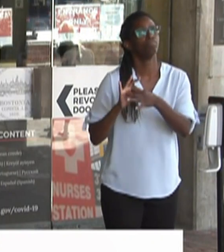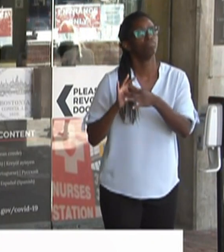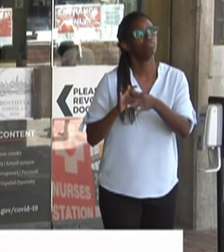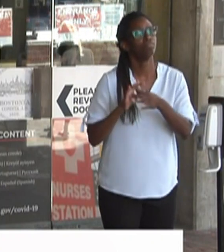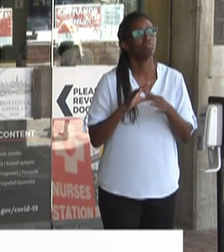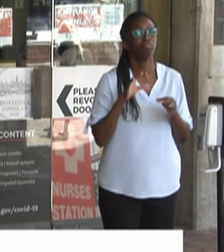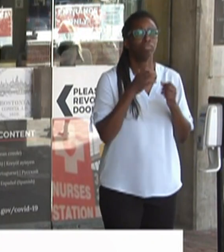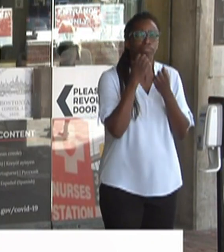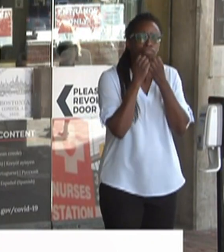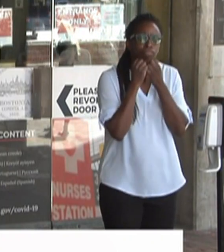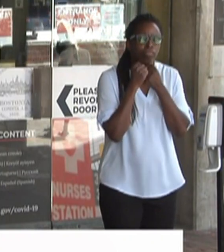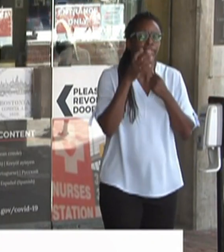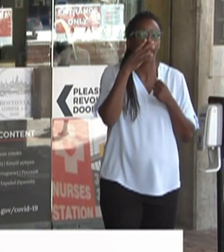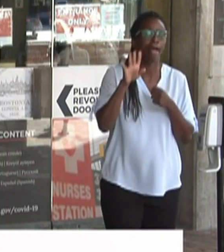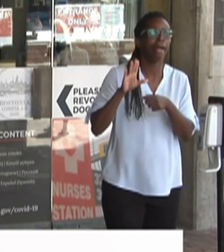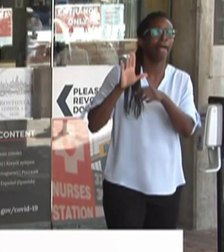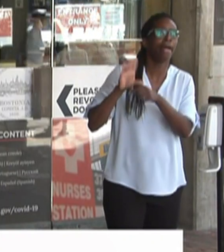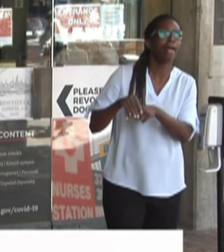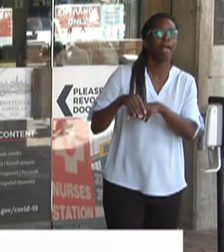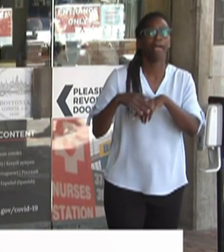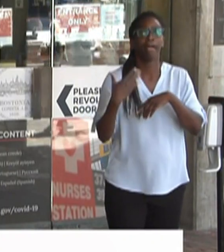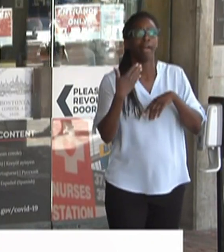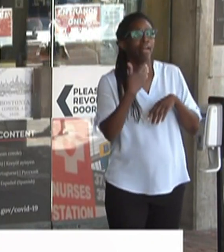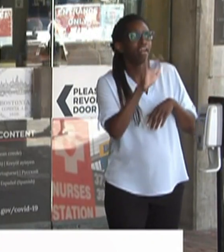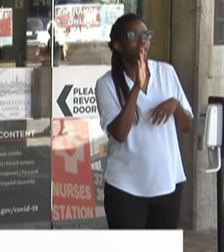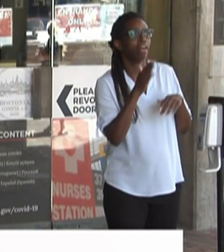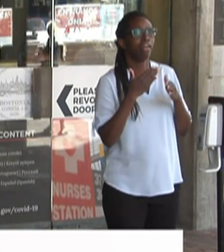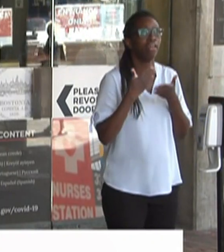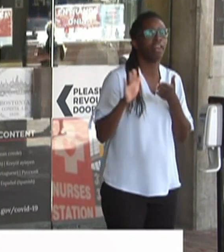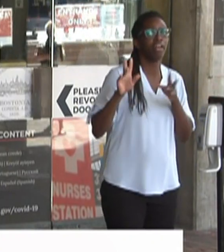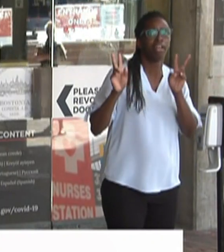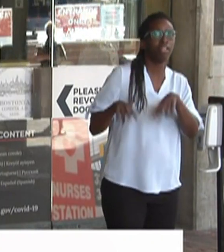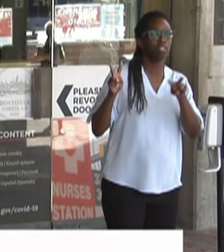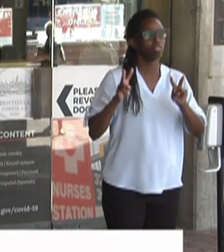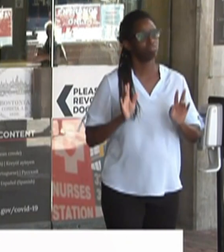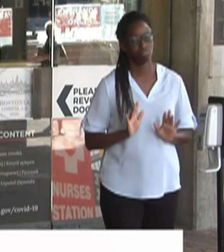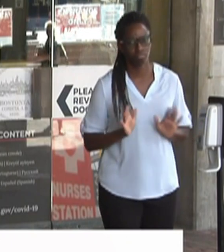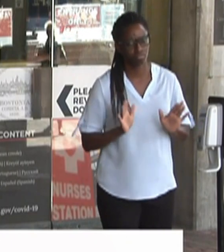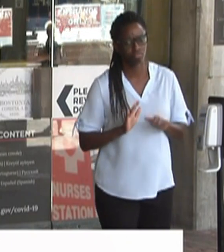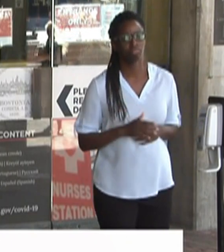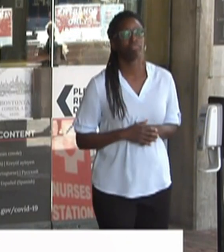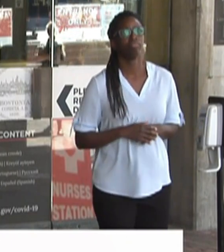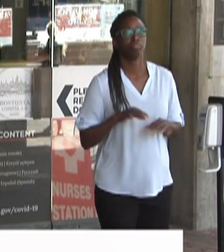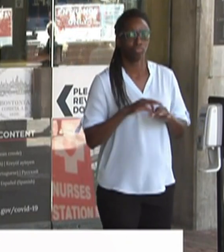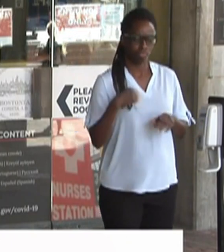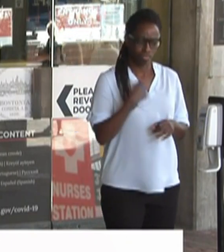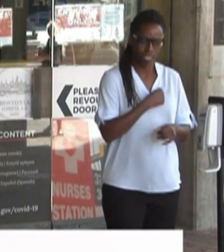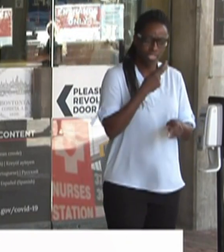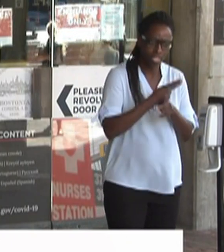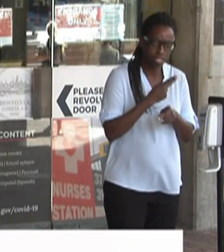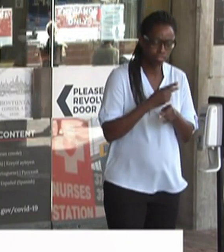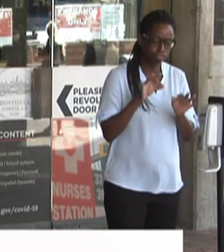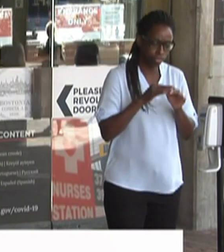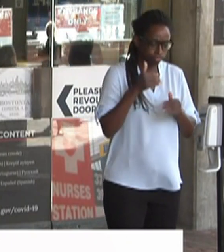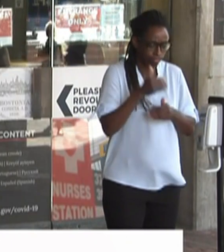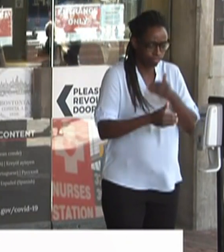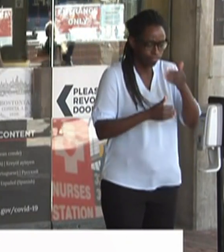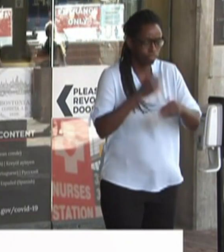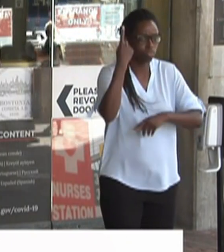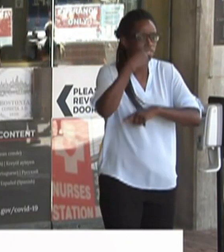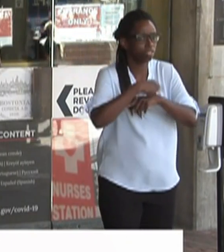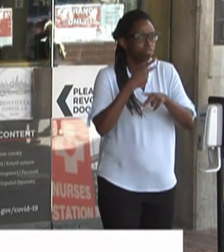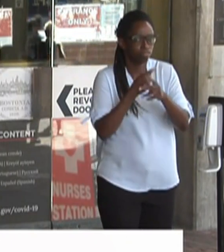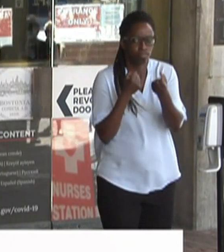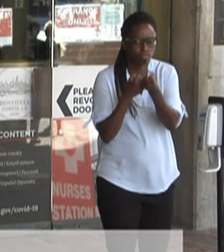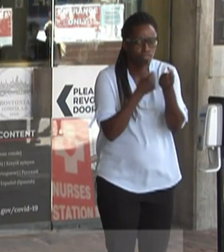others. I ask everyone to take it a day at a time. I have one question that was submitted prior to the press conference, and I'll open up